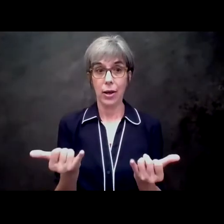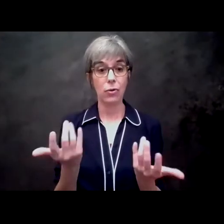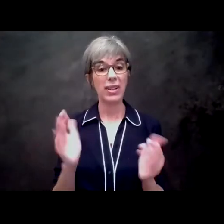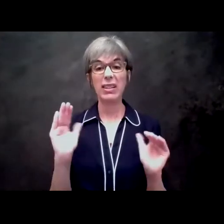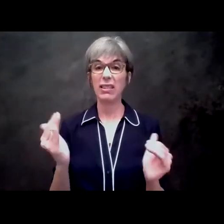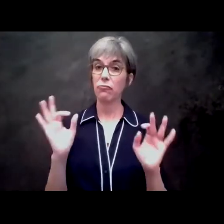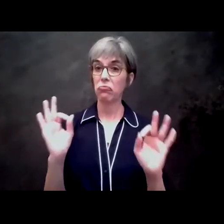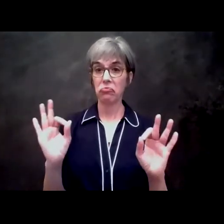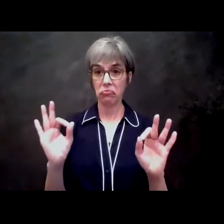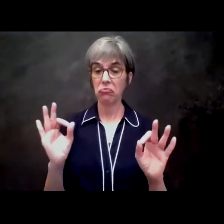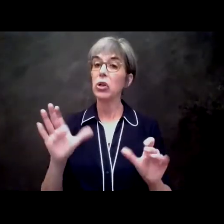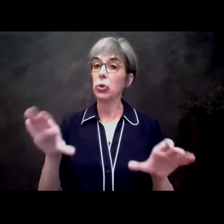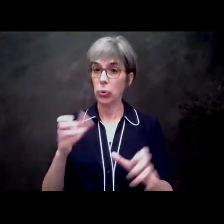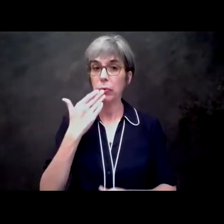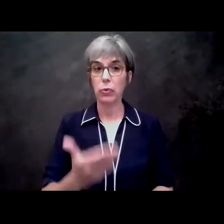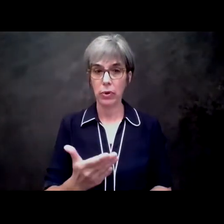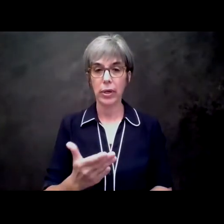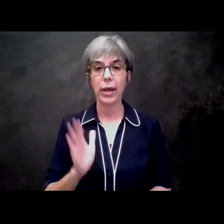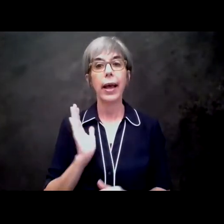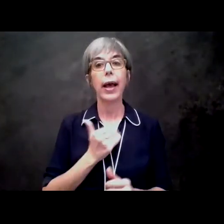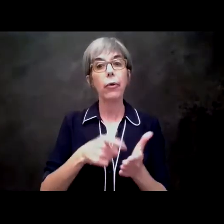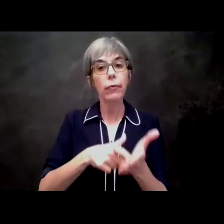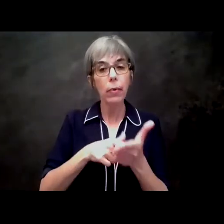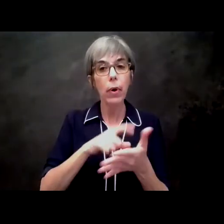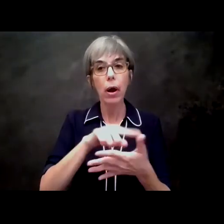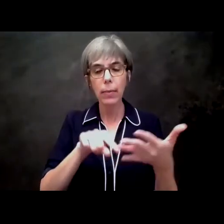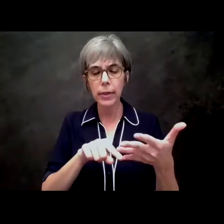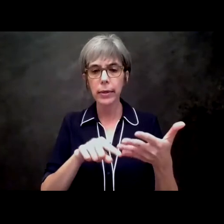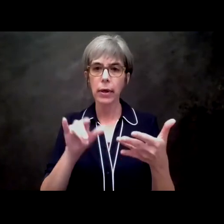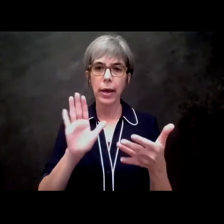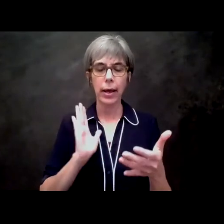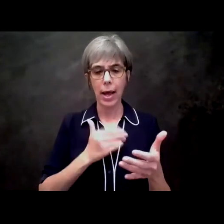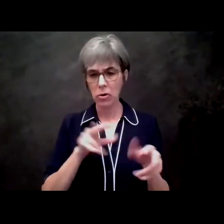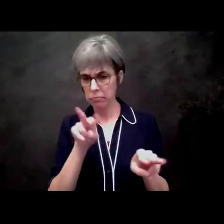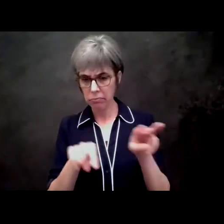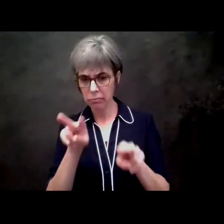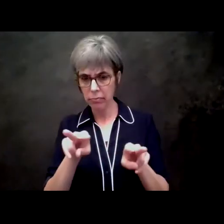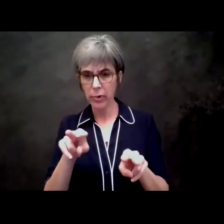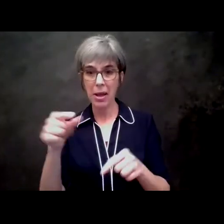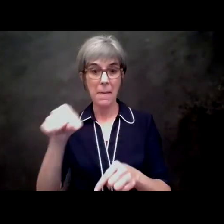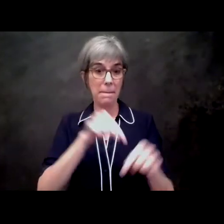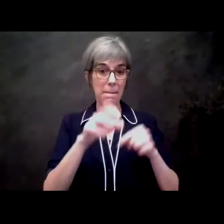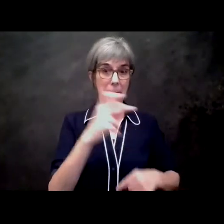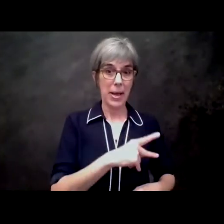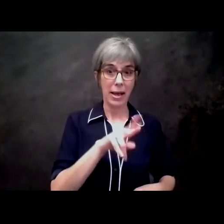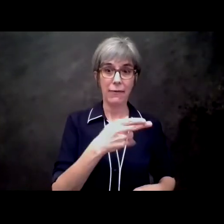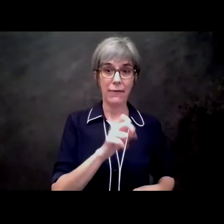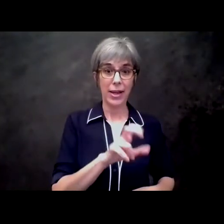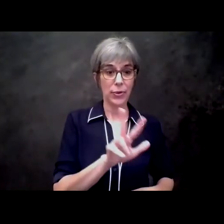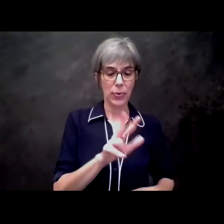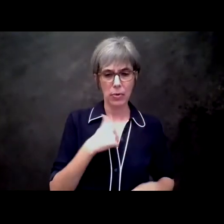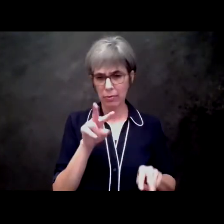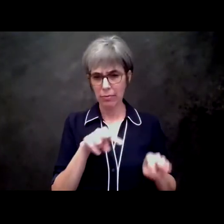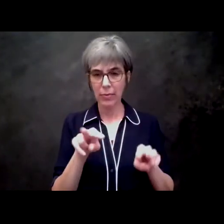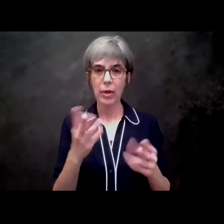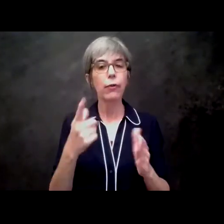shape. Some of the parameters and the metrics that we're using to consider reverting back from phase 4 to phase 3